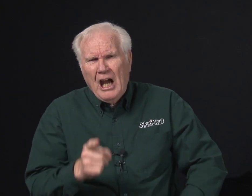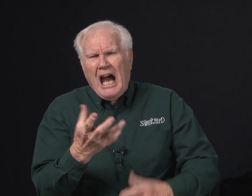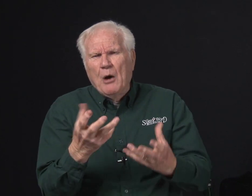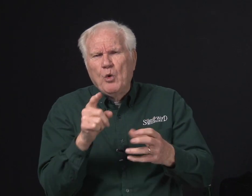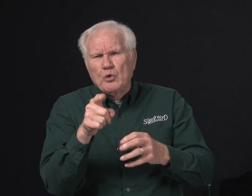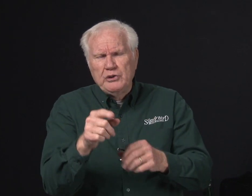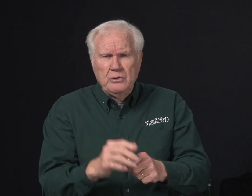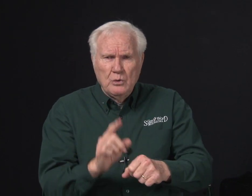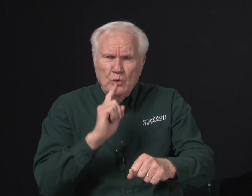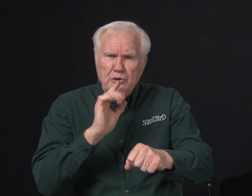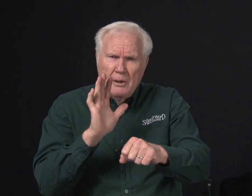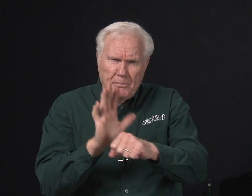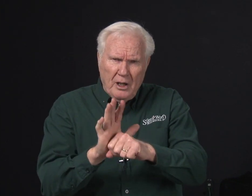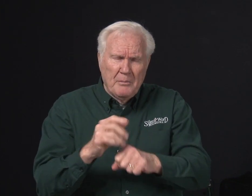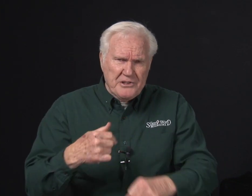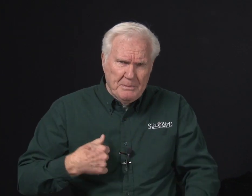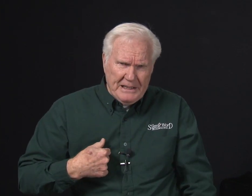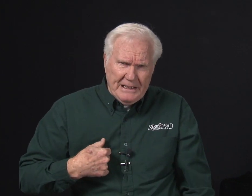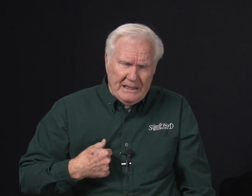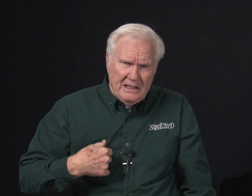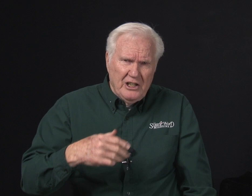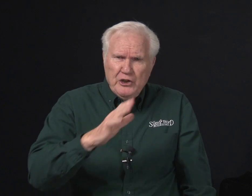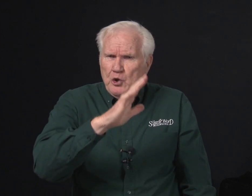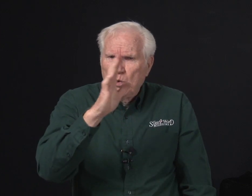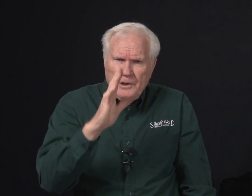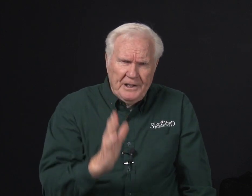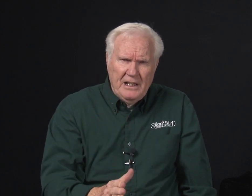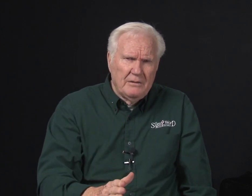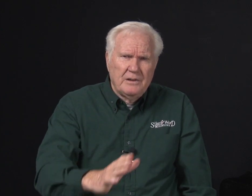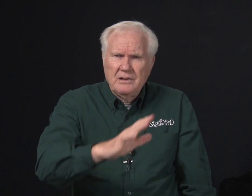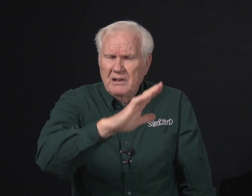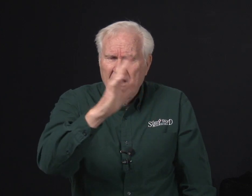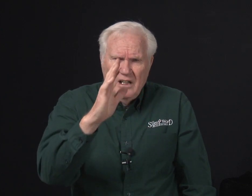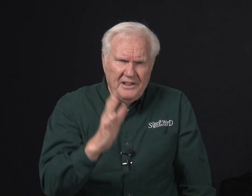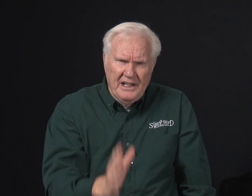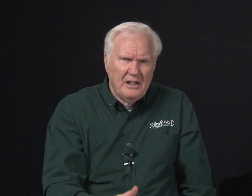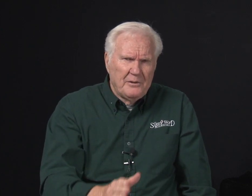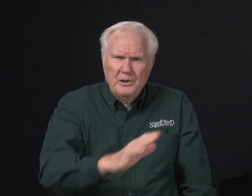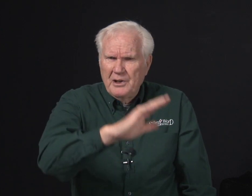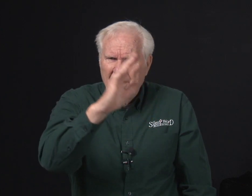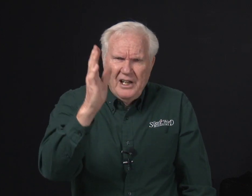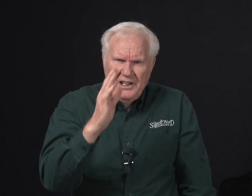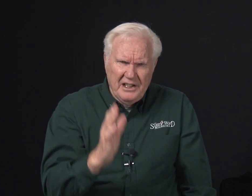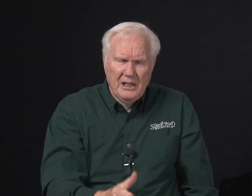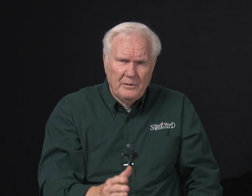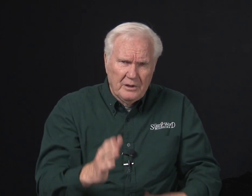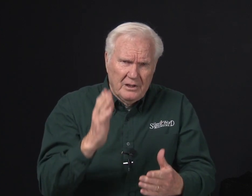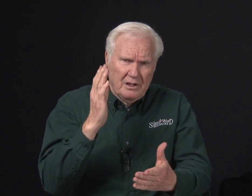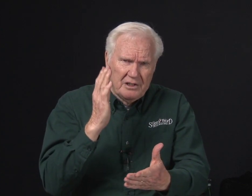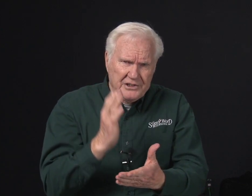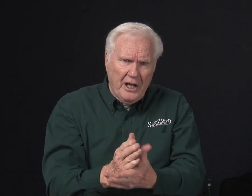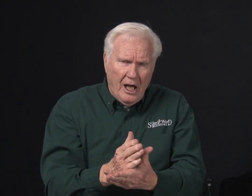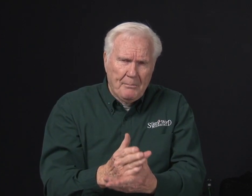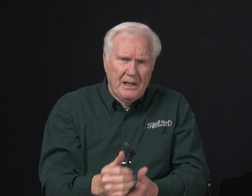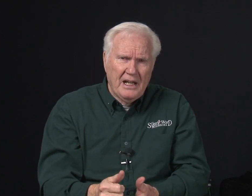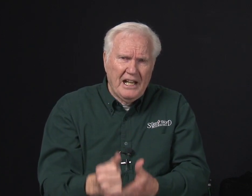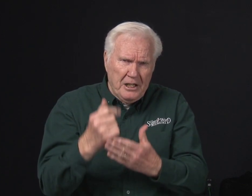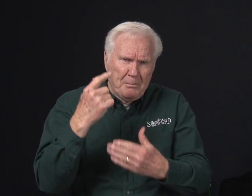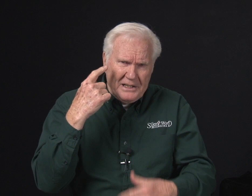I want you to promise me you will never stop helping